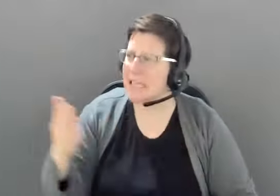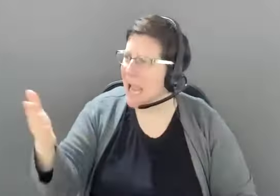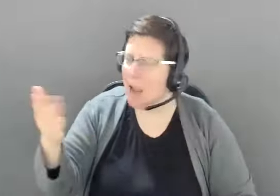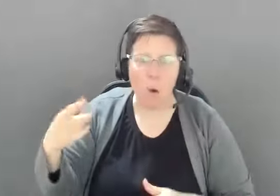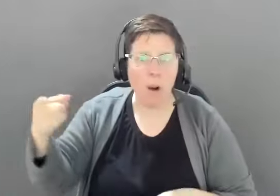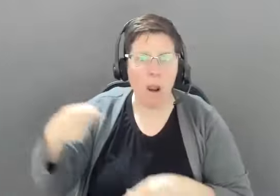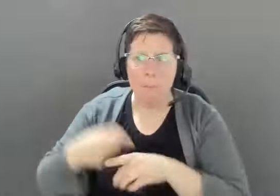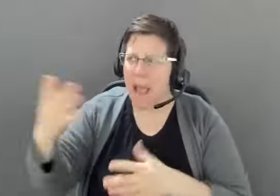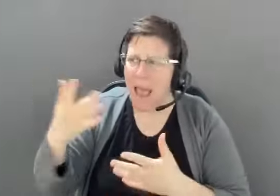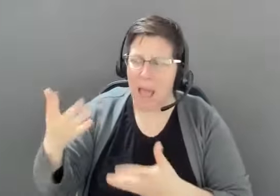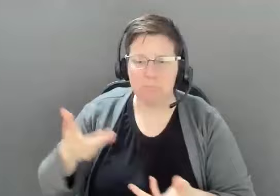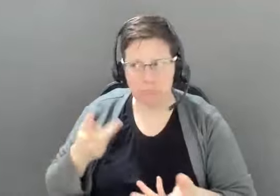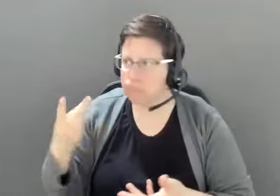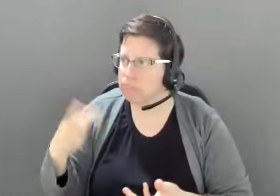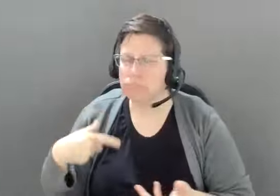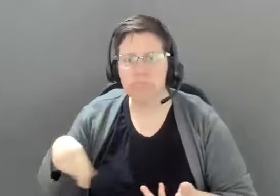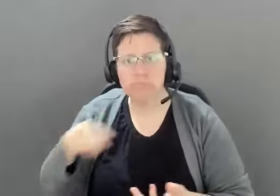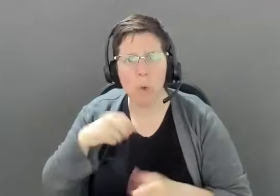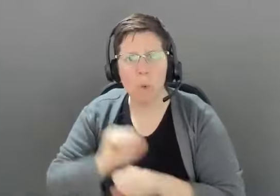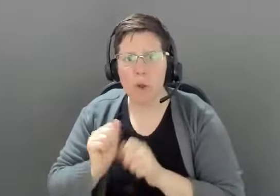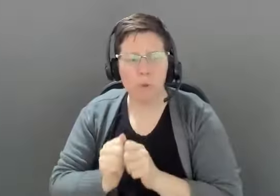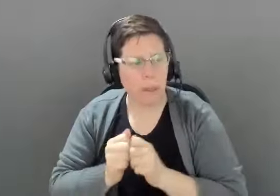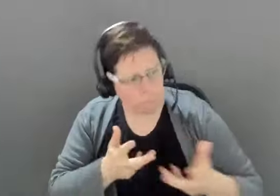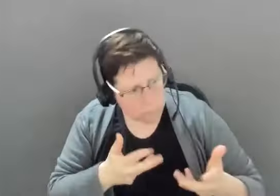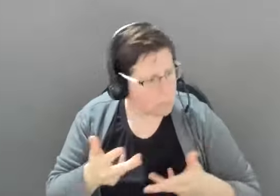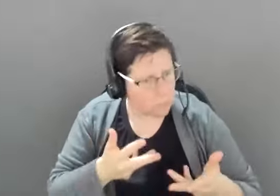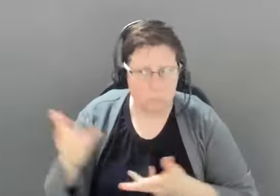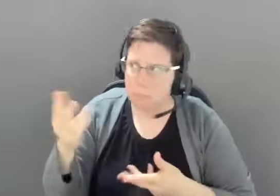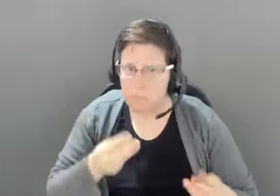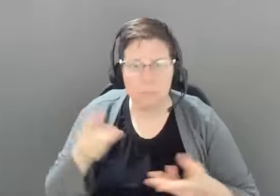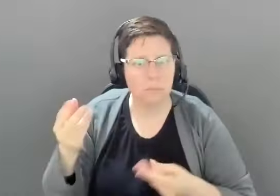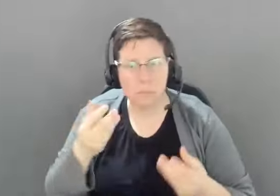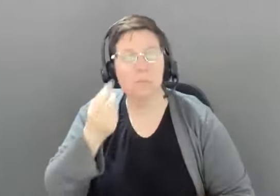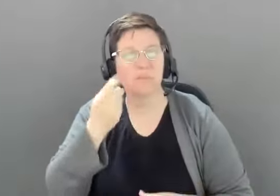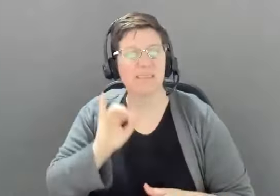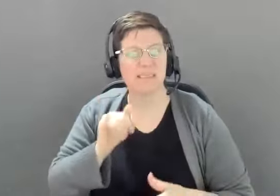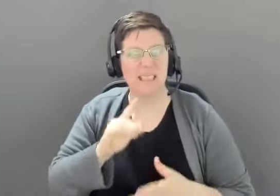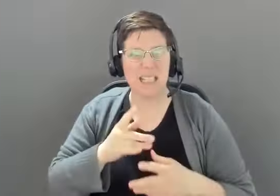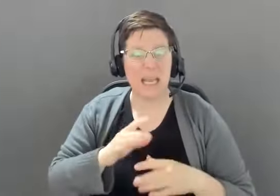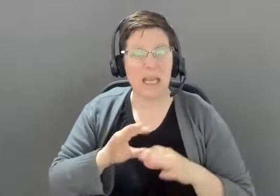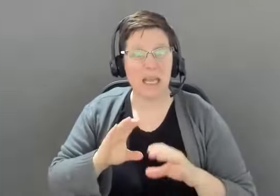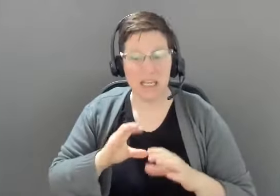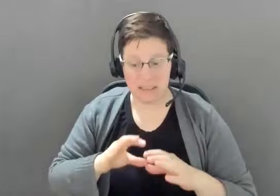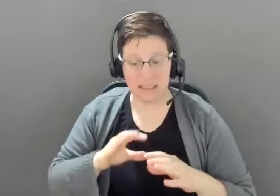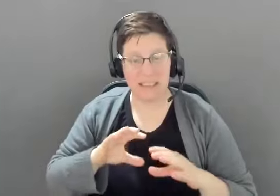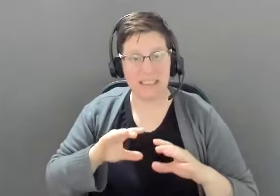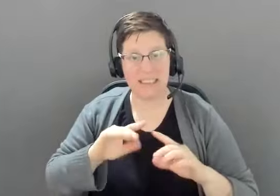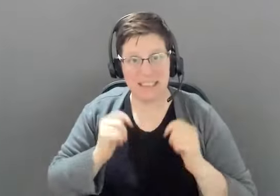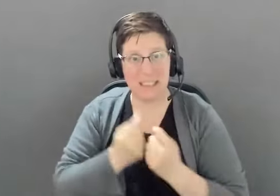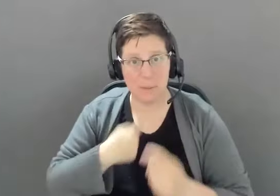And, within the core team, it was really important that we made consensus decisions as much